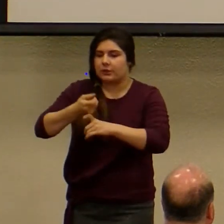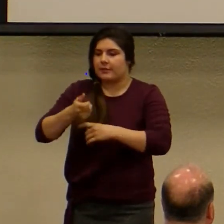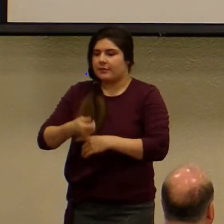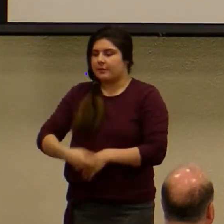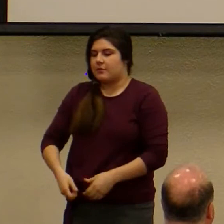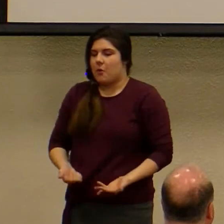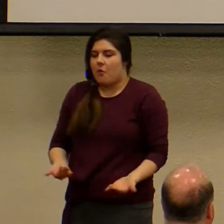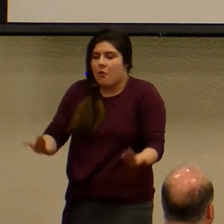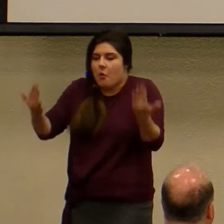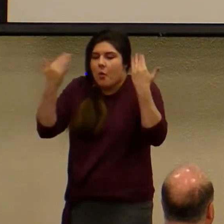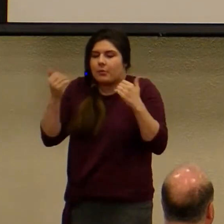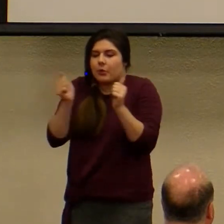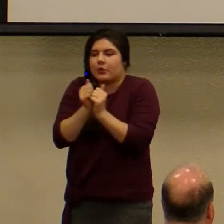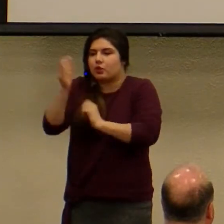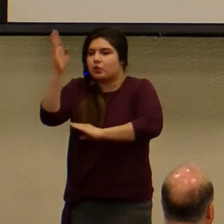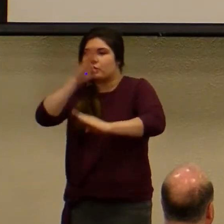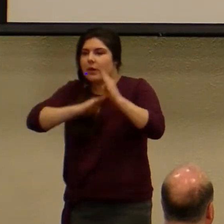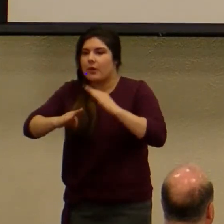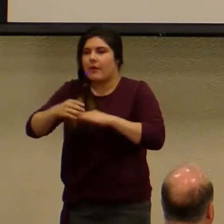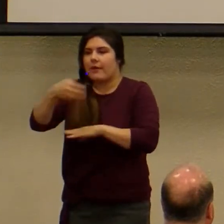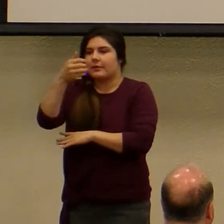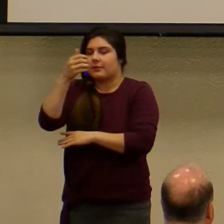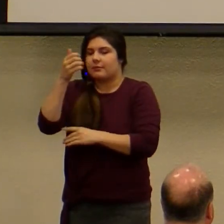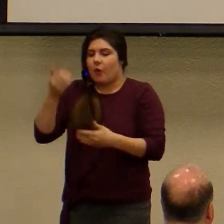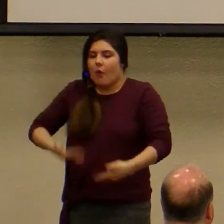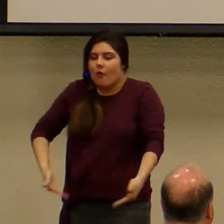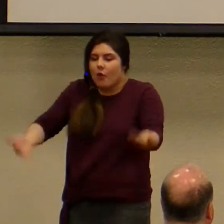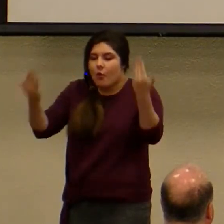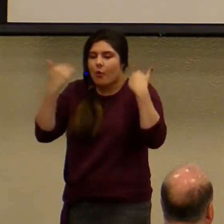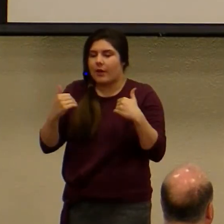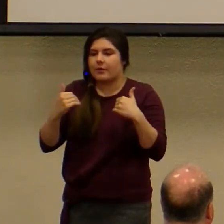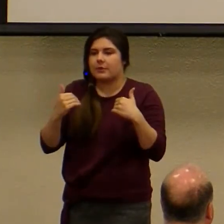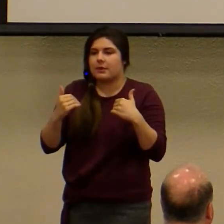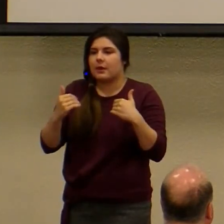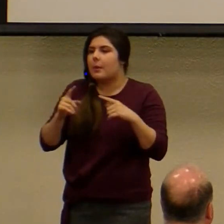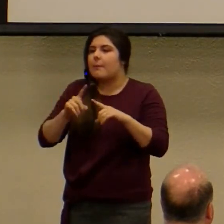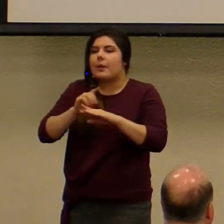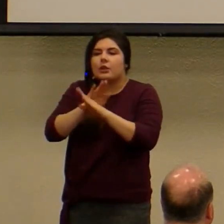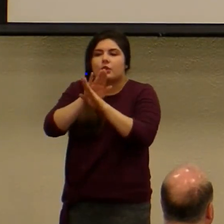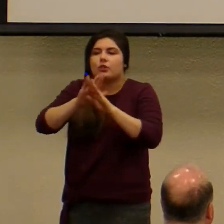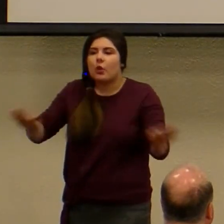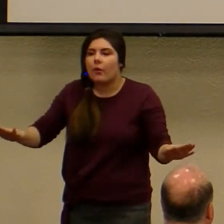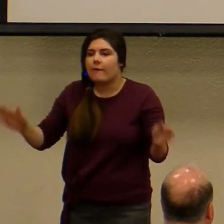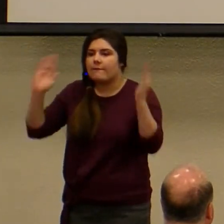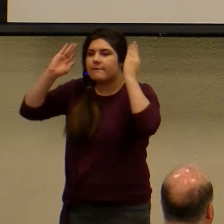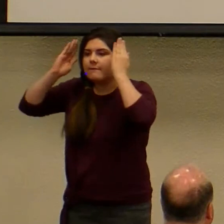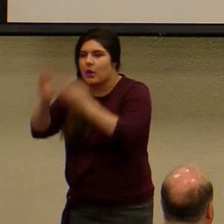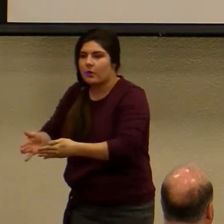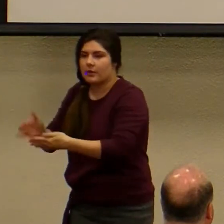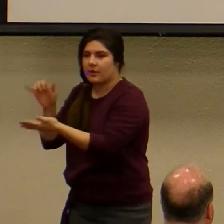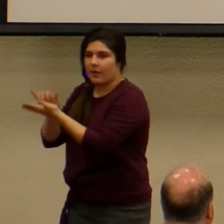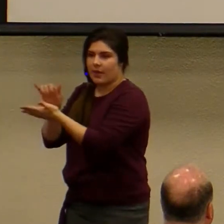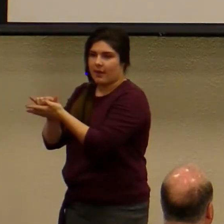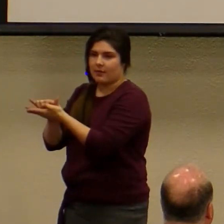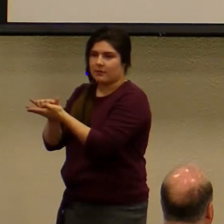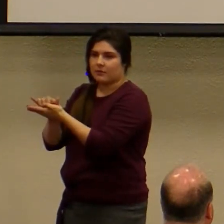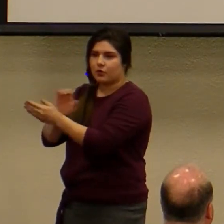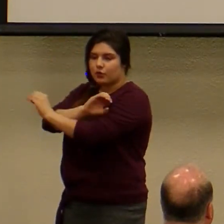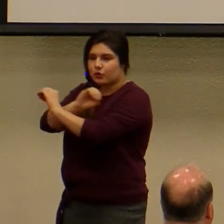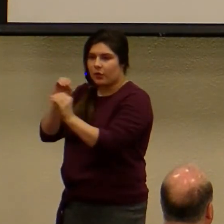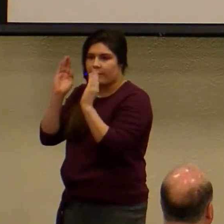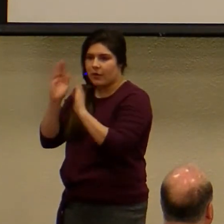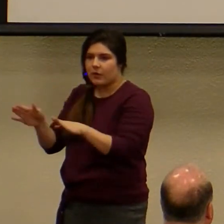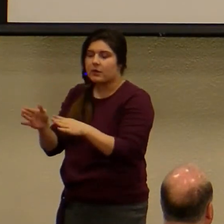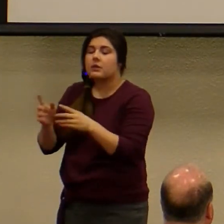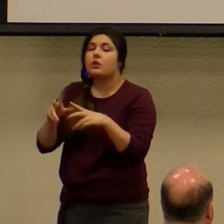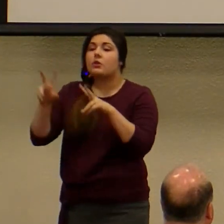neck in trouble, up to your neck in overthrow. But don't focus on that. Watch the